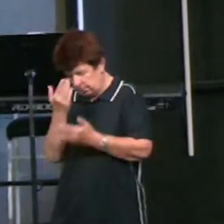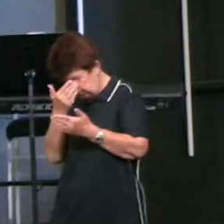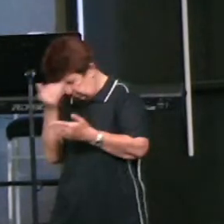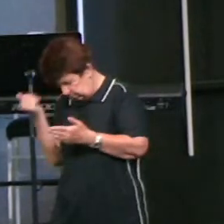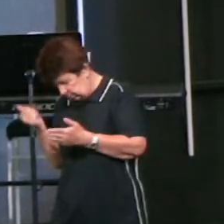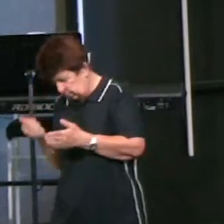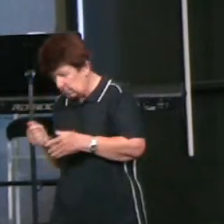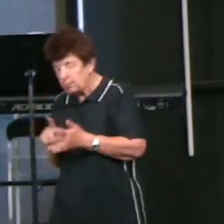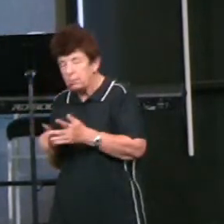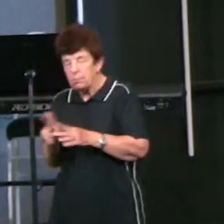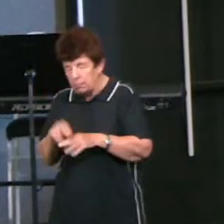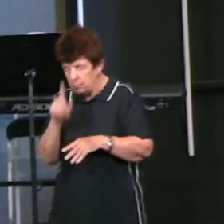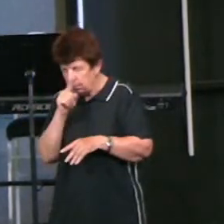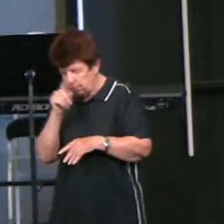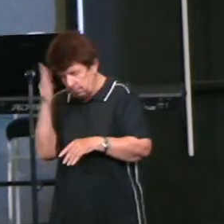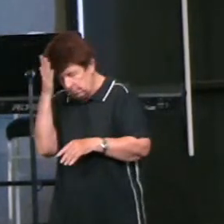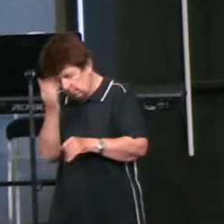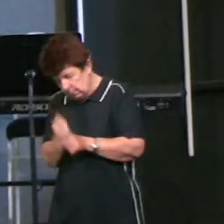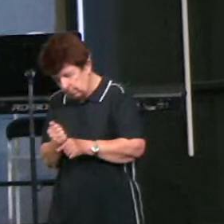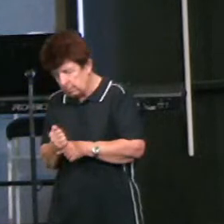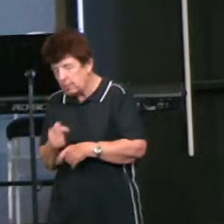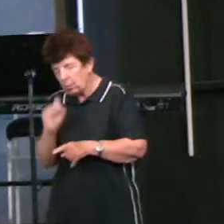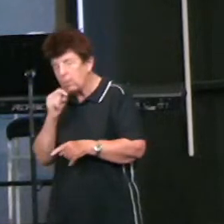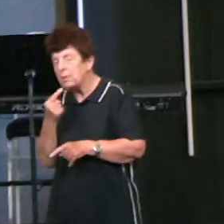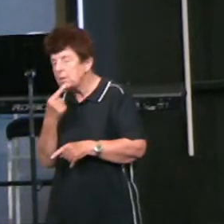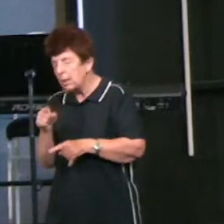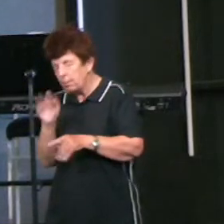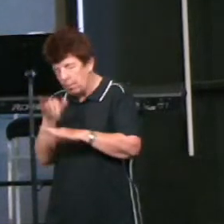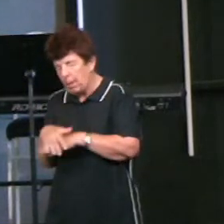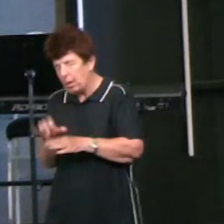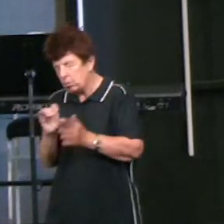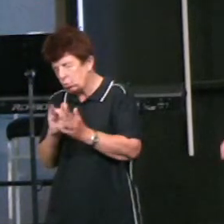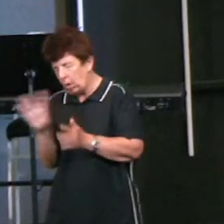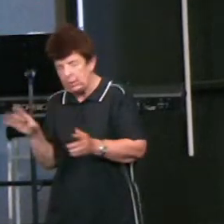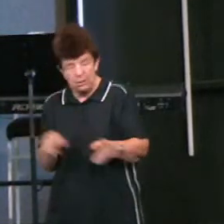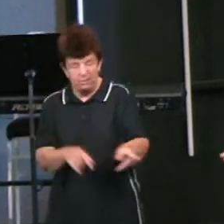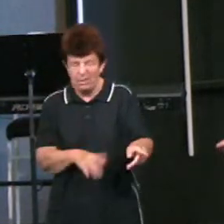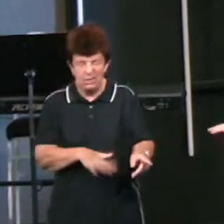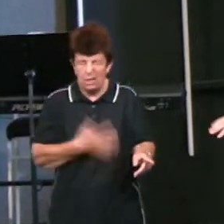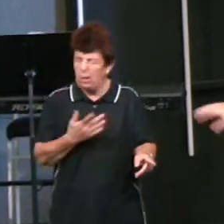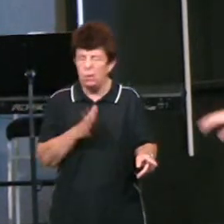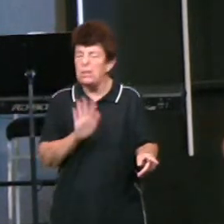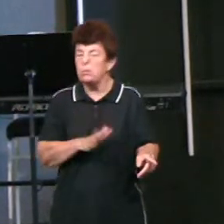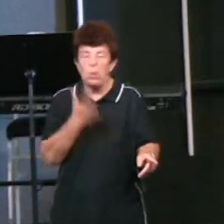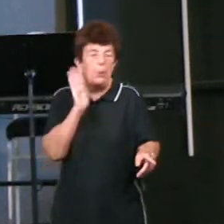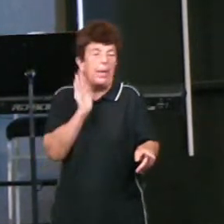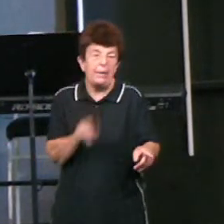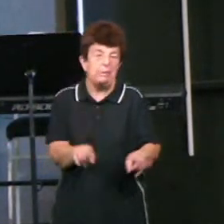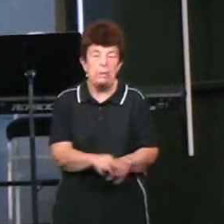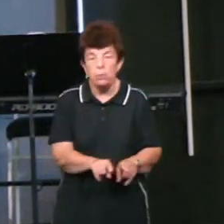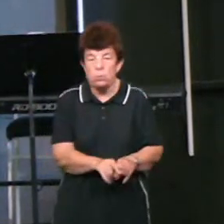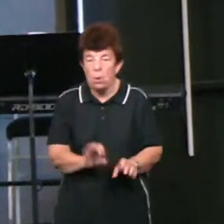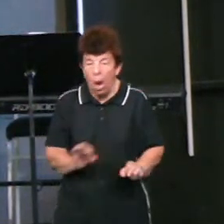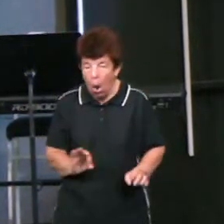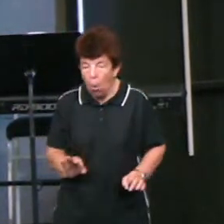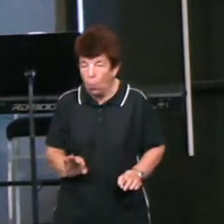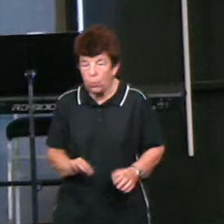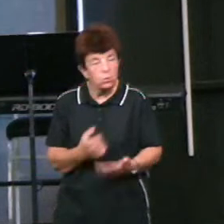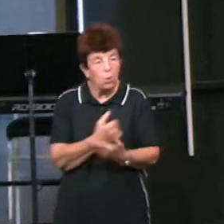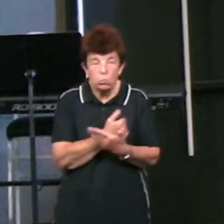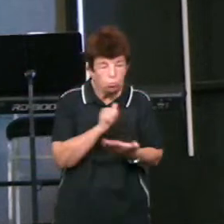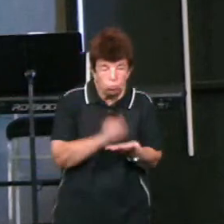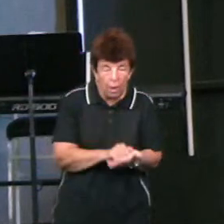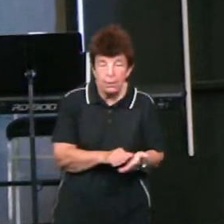so if people believe in God, then we'll tell them about Christ. But if they don't, well, they don't really want to hear it, otherwise they'll ask. That's not the case. You